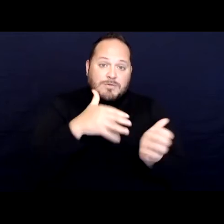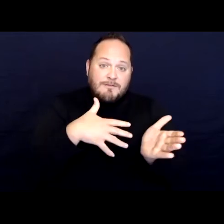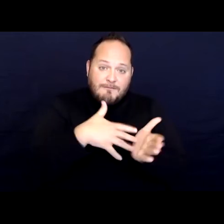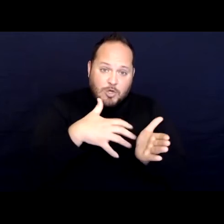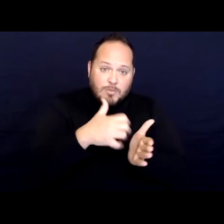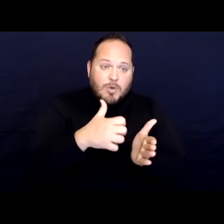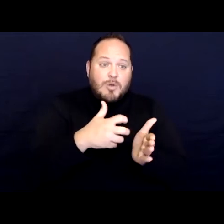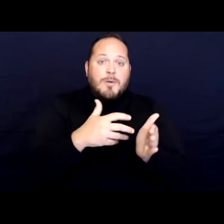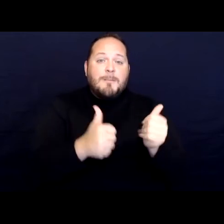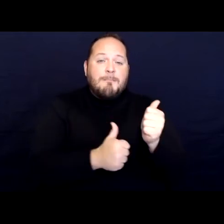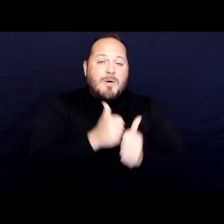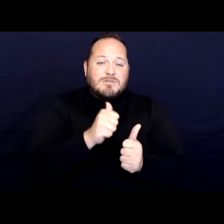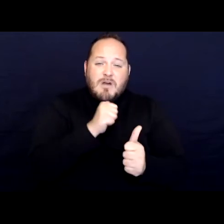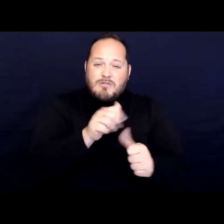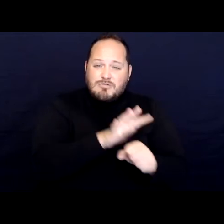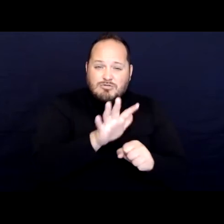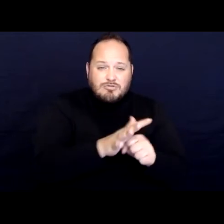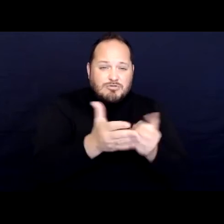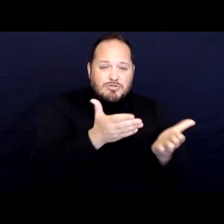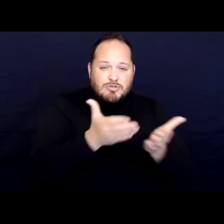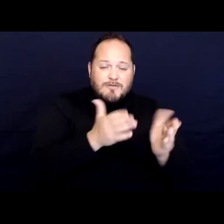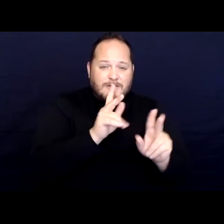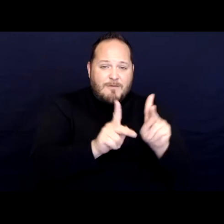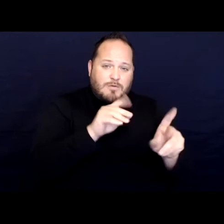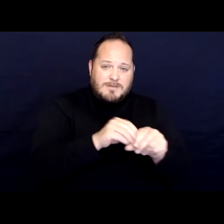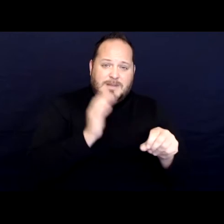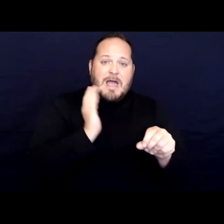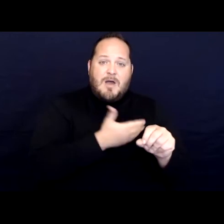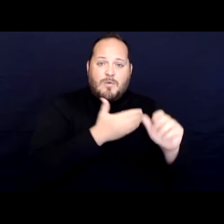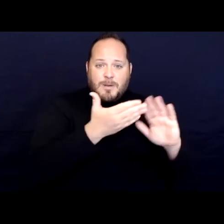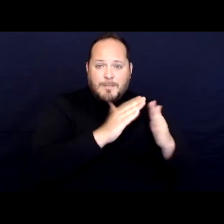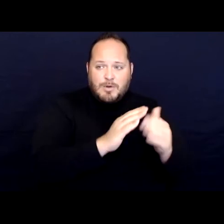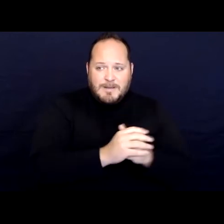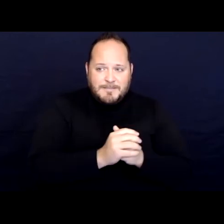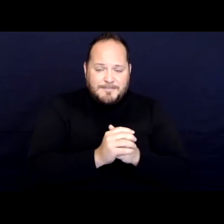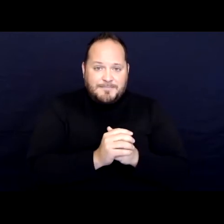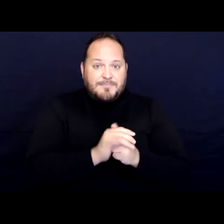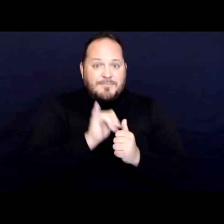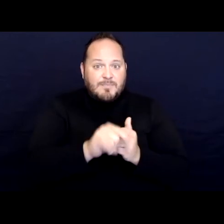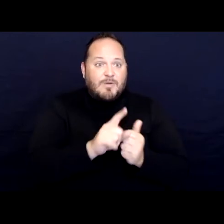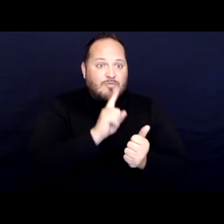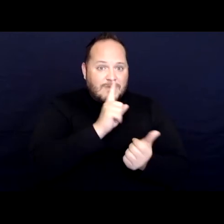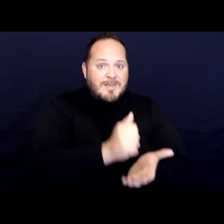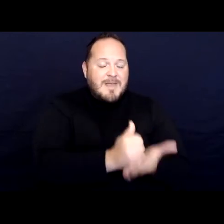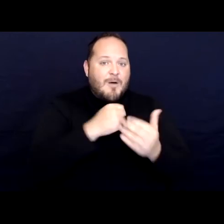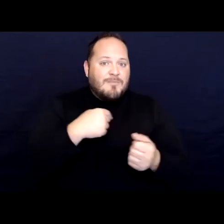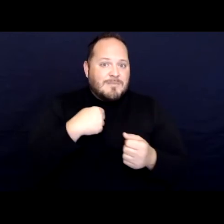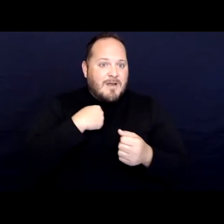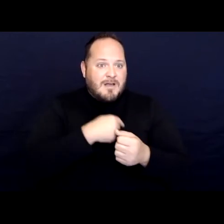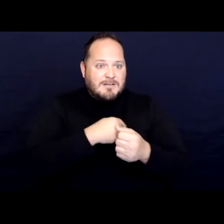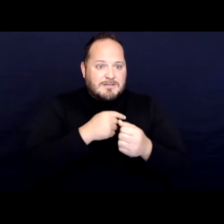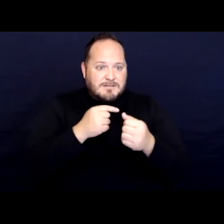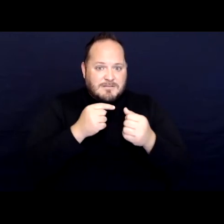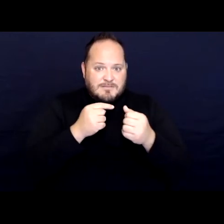in our community. And that got us, really mobilized into